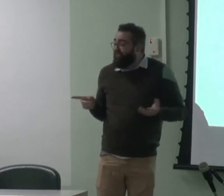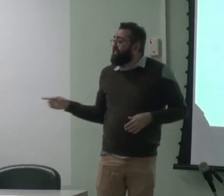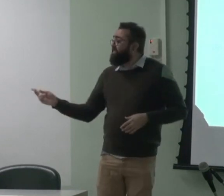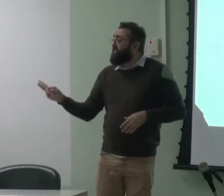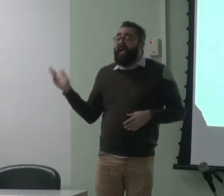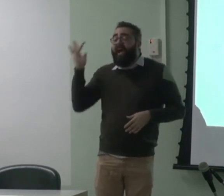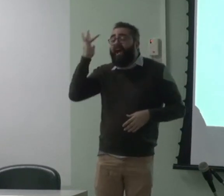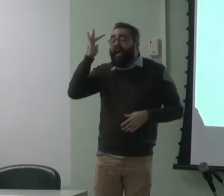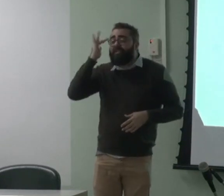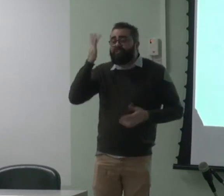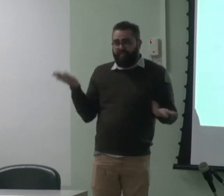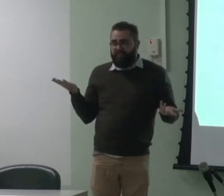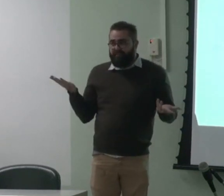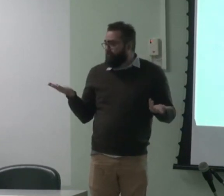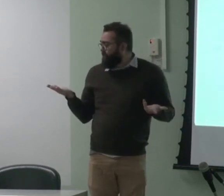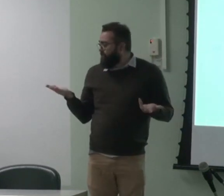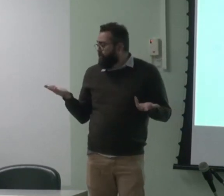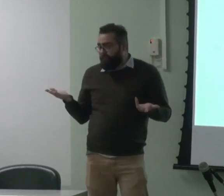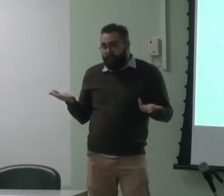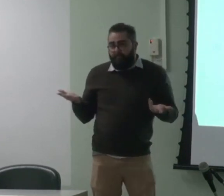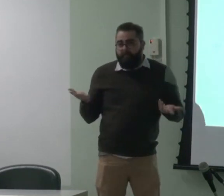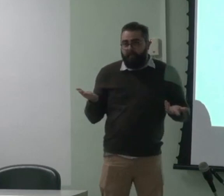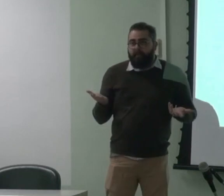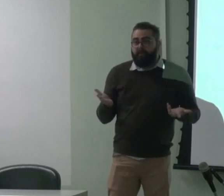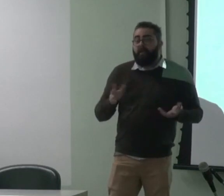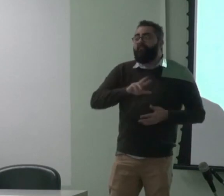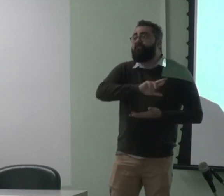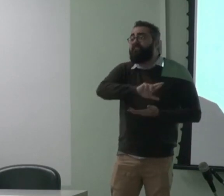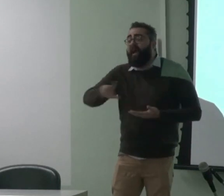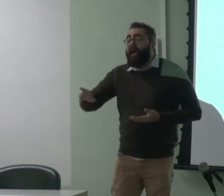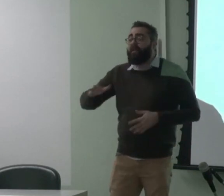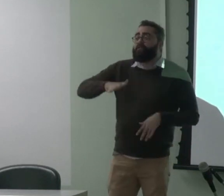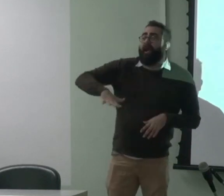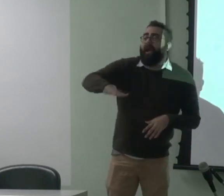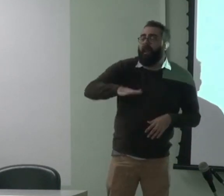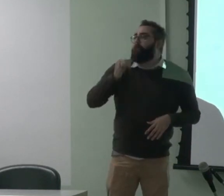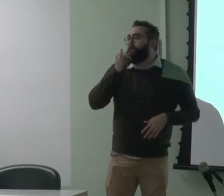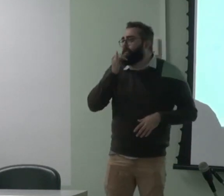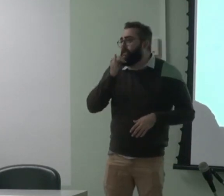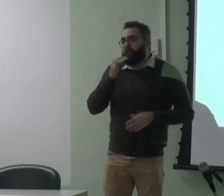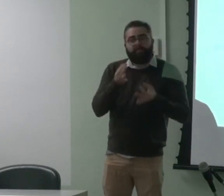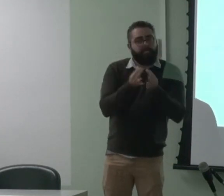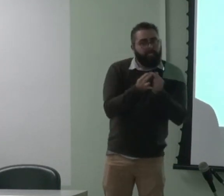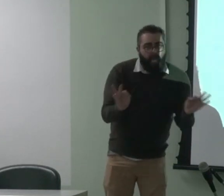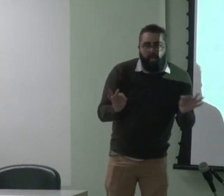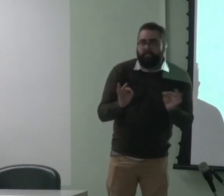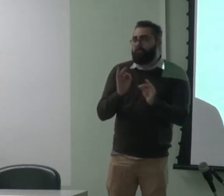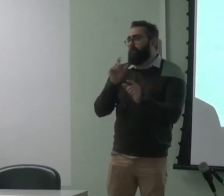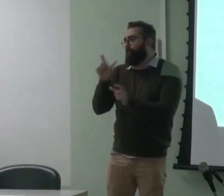In all fields of analysis, from syntax to morphology.